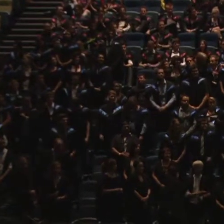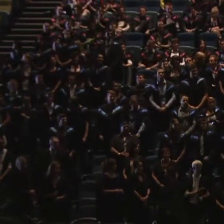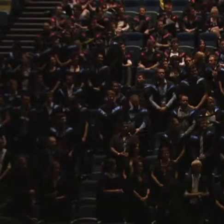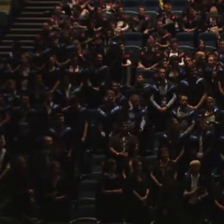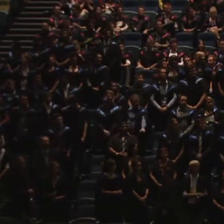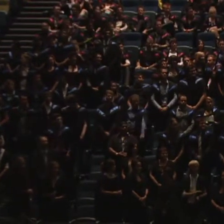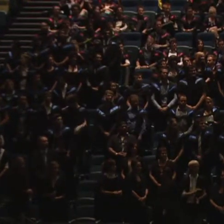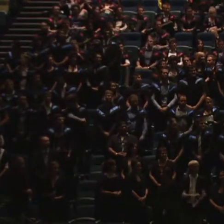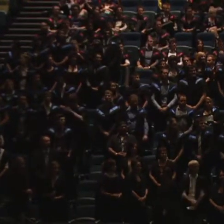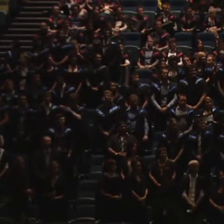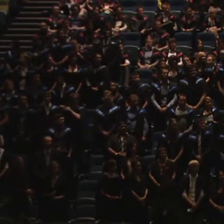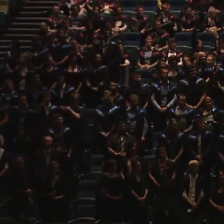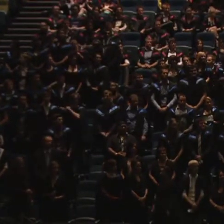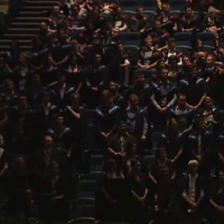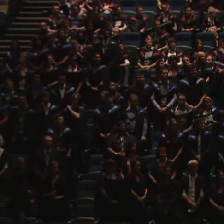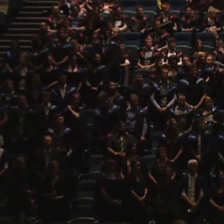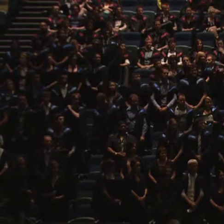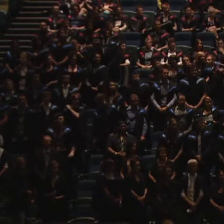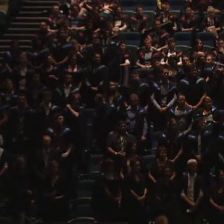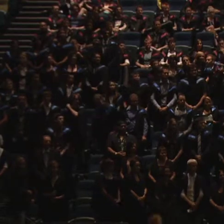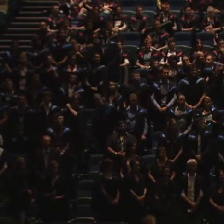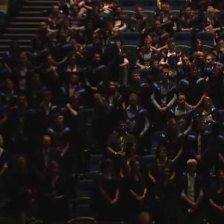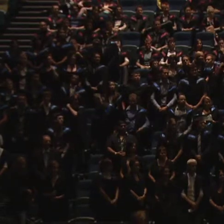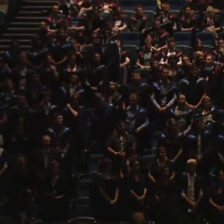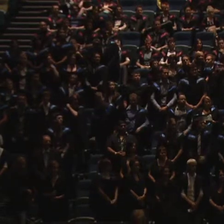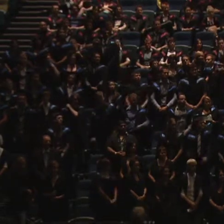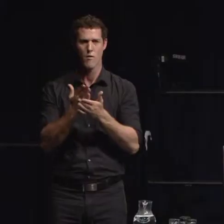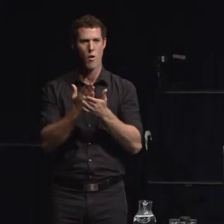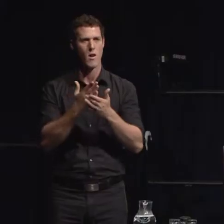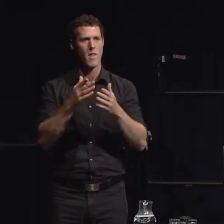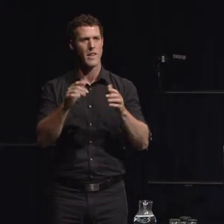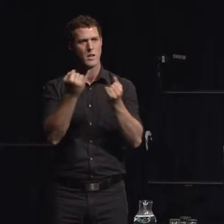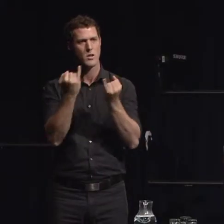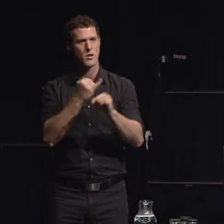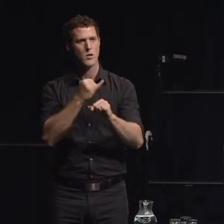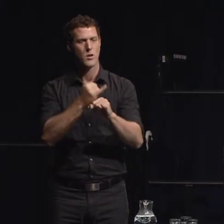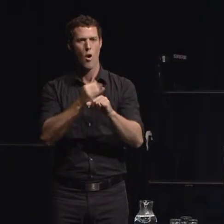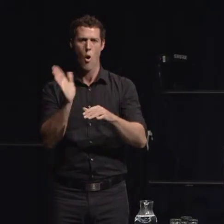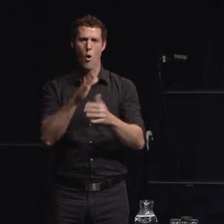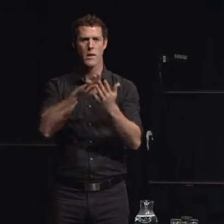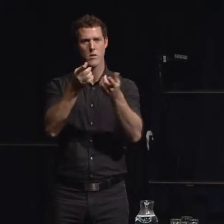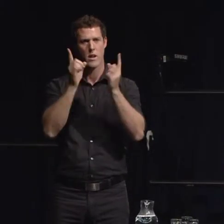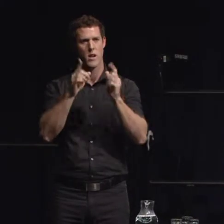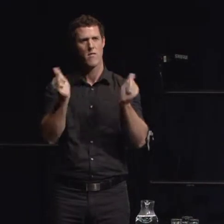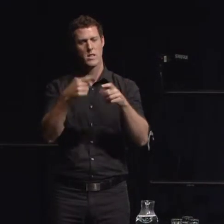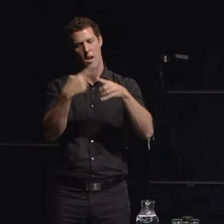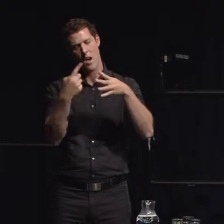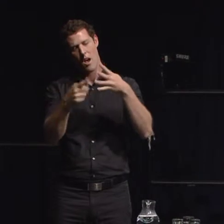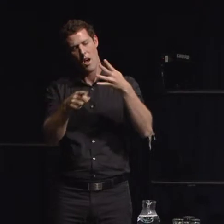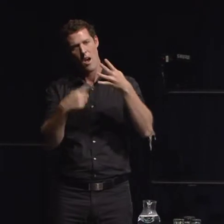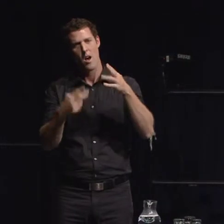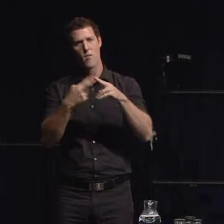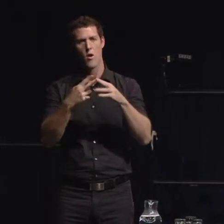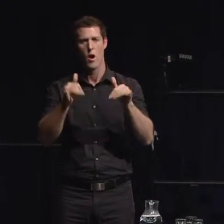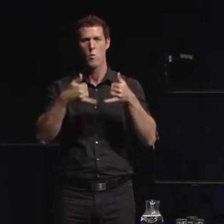So it's my pleasure. I certify to you and to the Institute that all these graduates have completed the requirements for their awards, which are listed in the